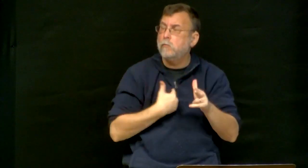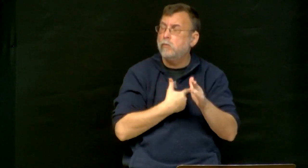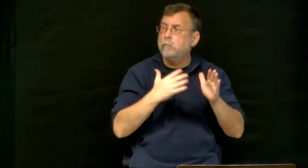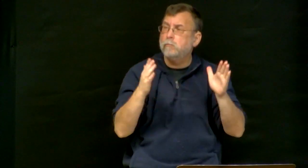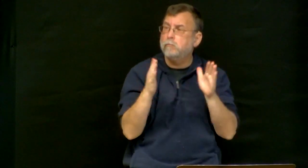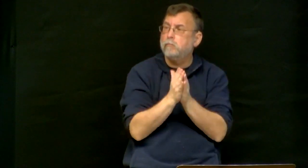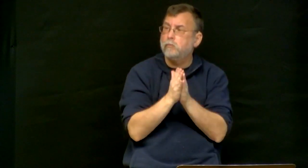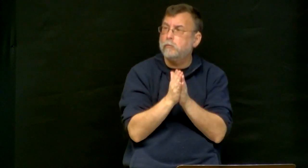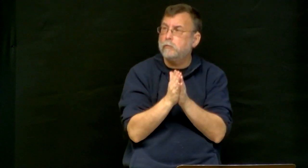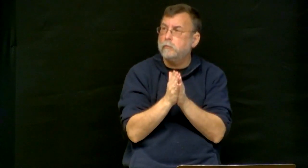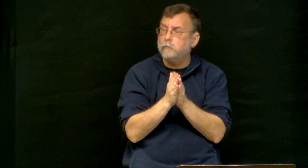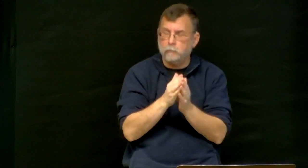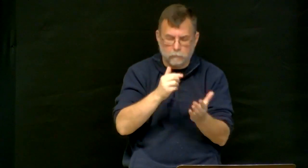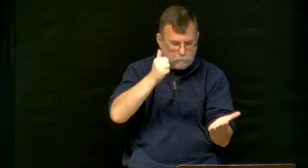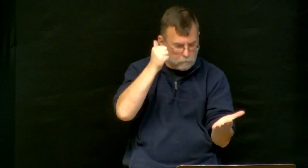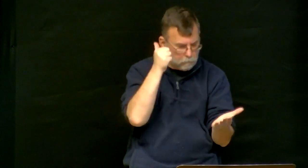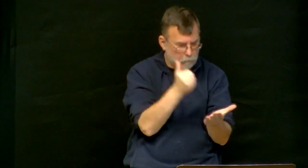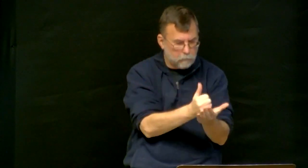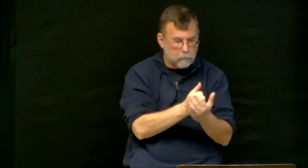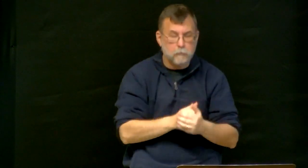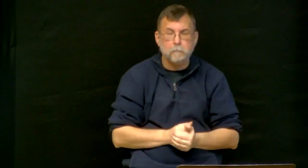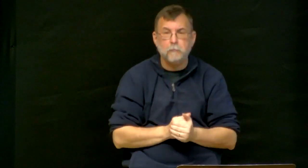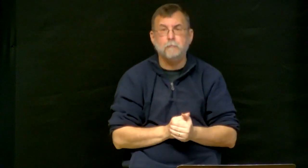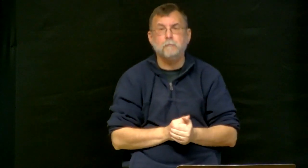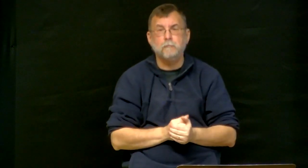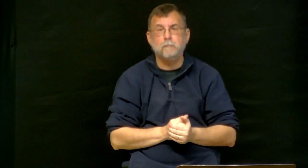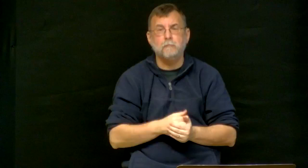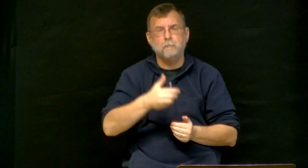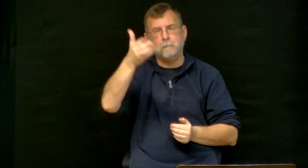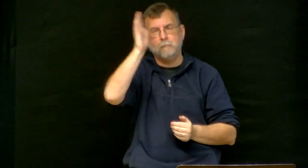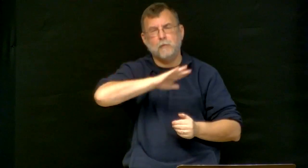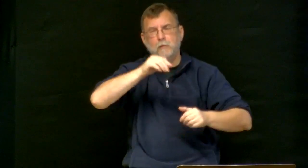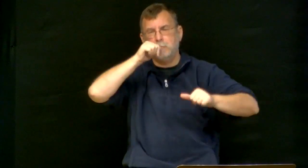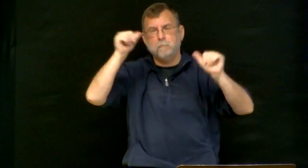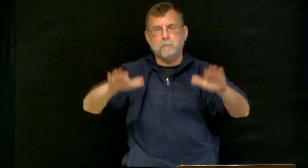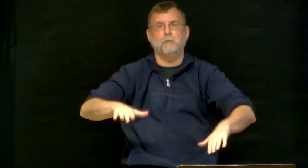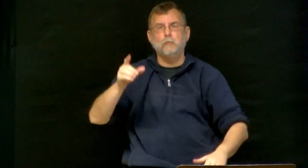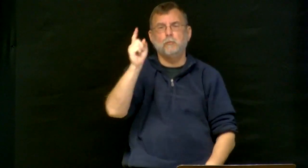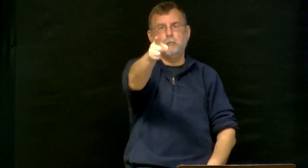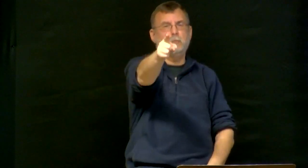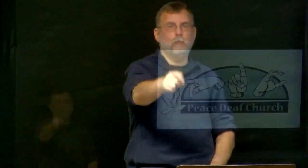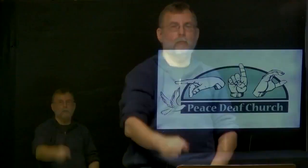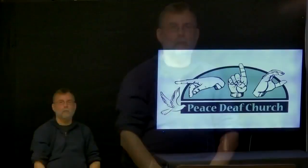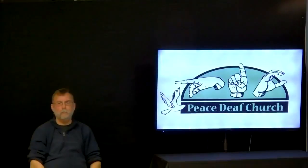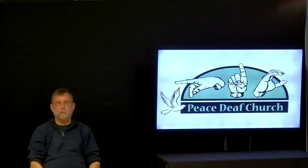In Jesus' name we pray. Amen. God bless you.